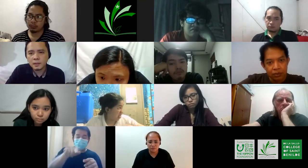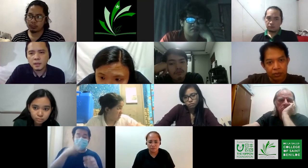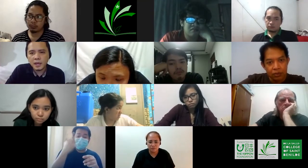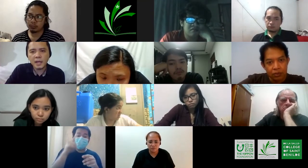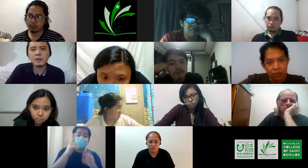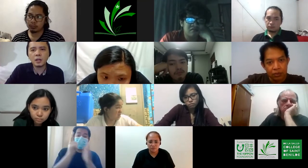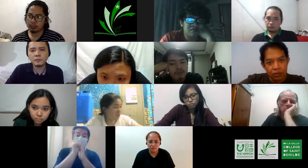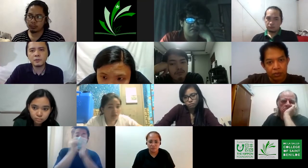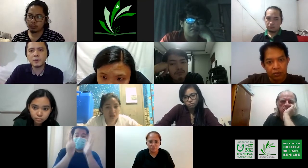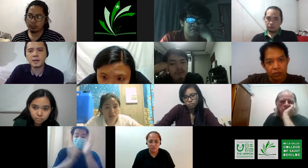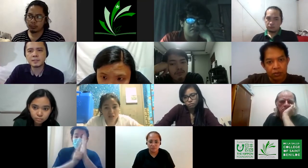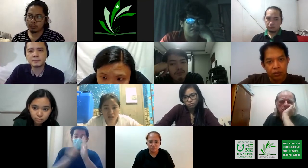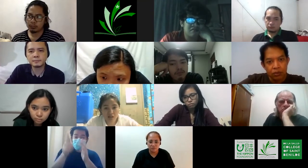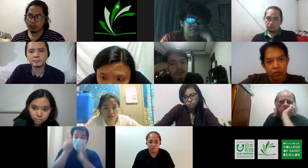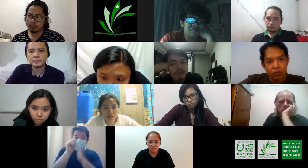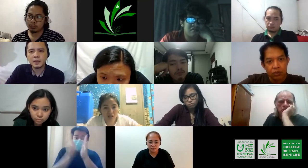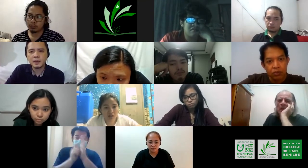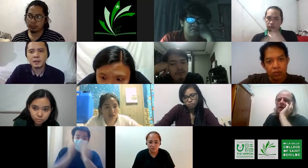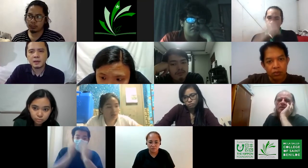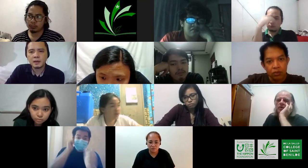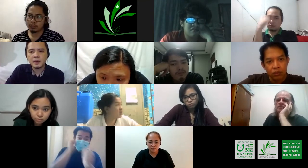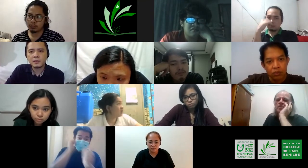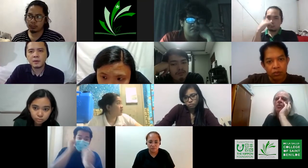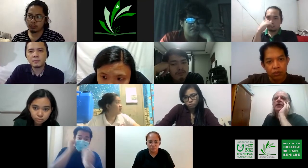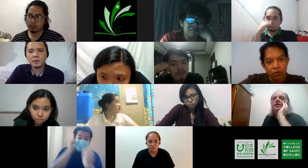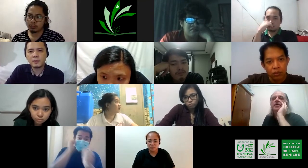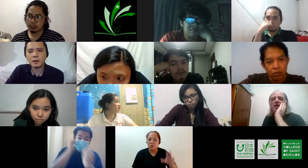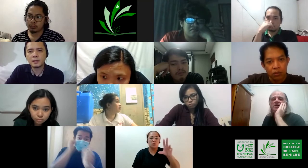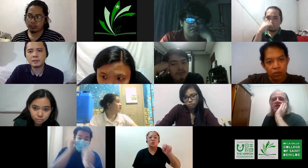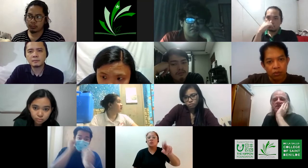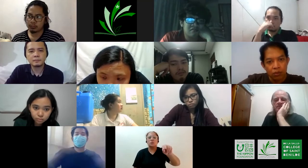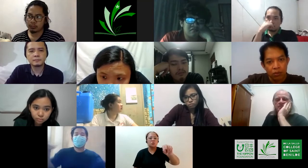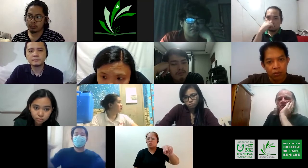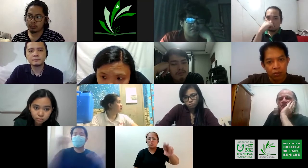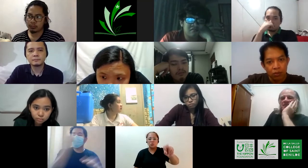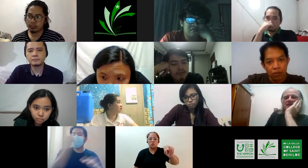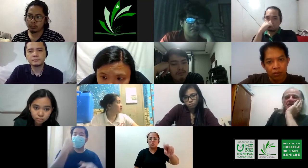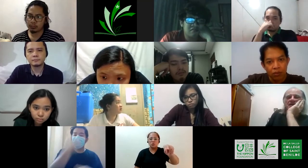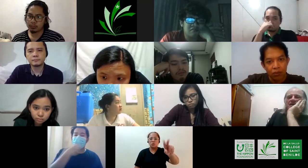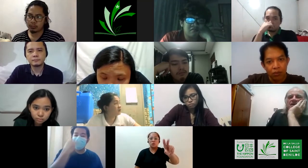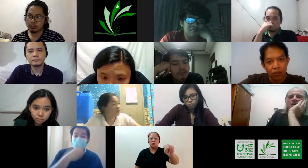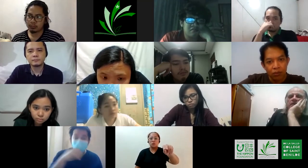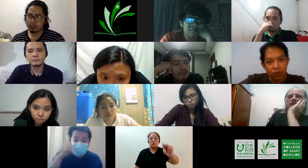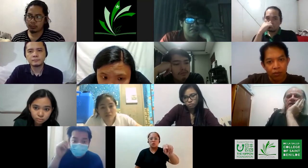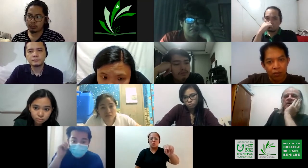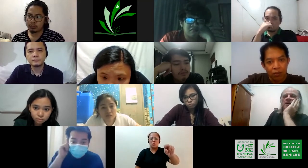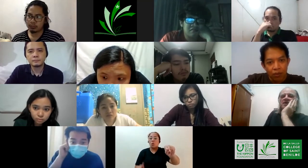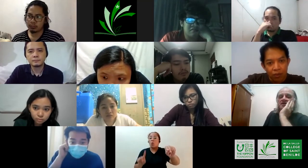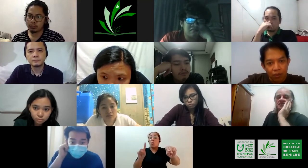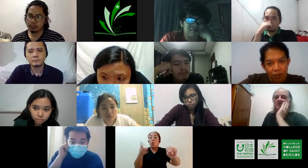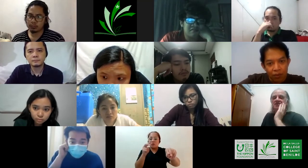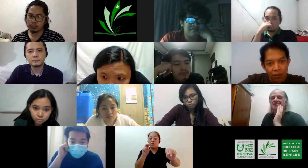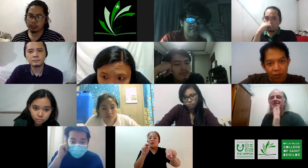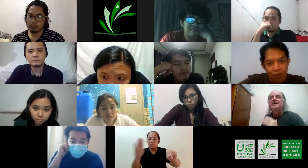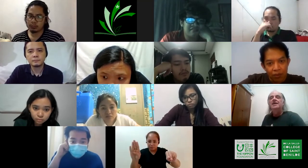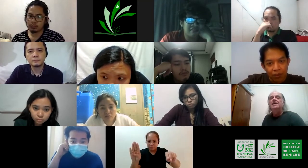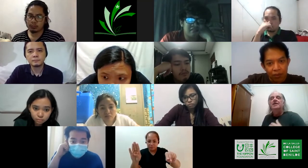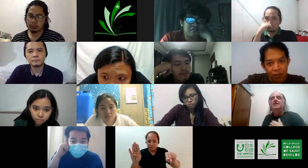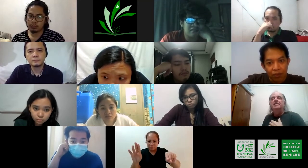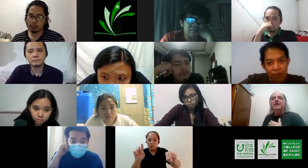In all of the US, No, they only in wanted Nebraska. Only in Nebraska. Now,